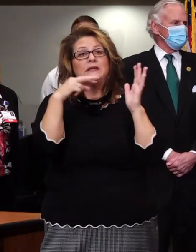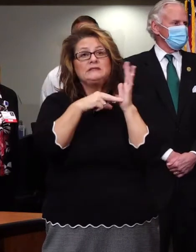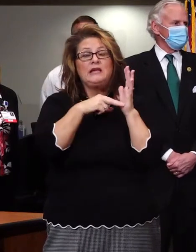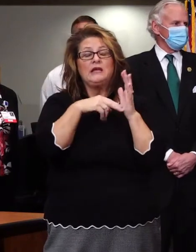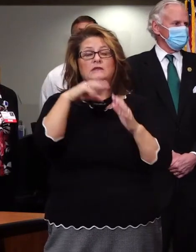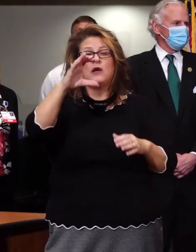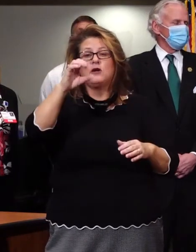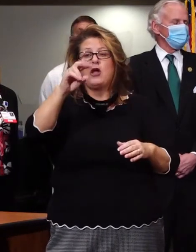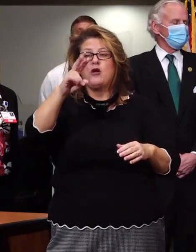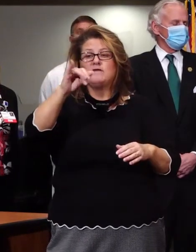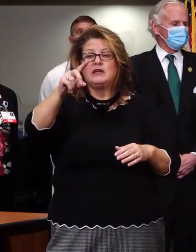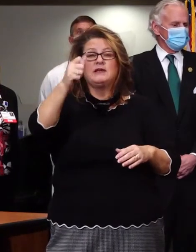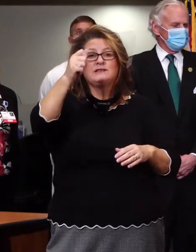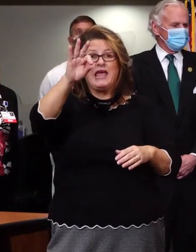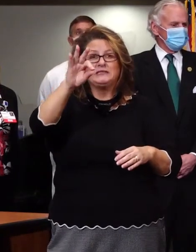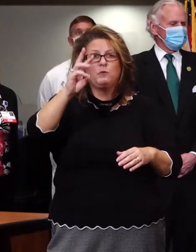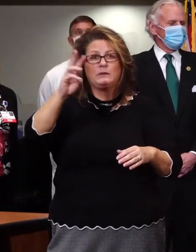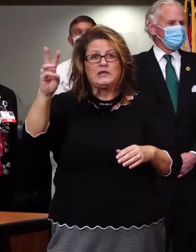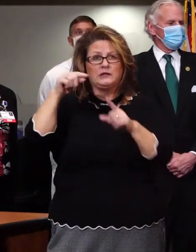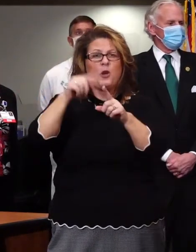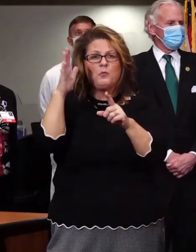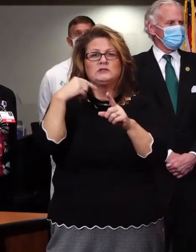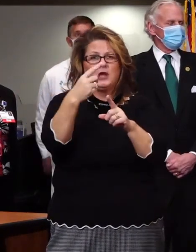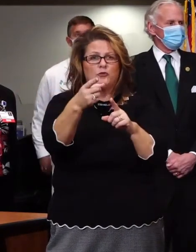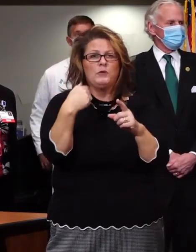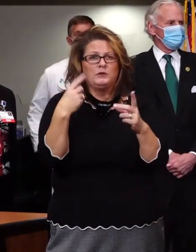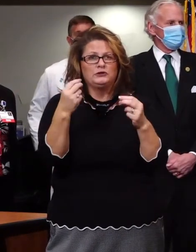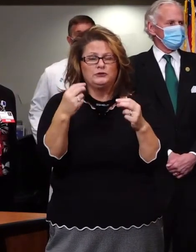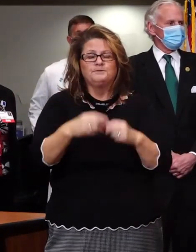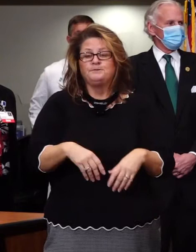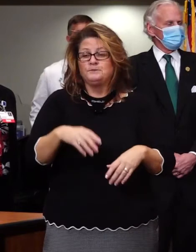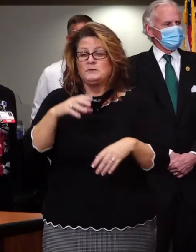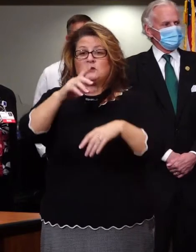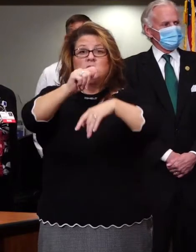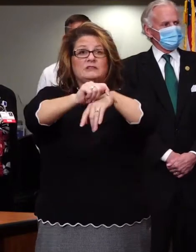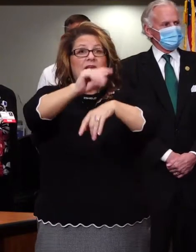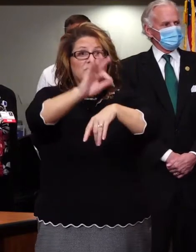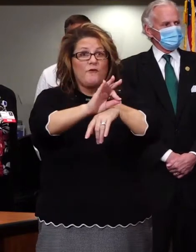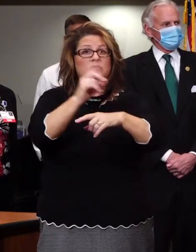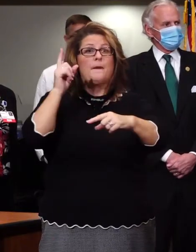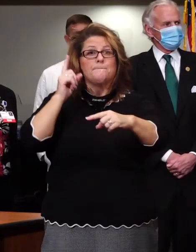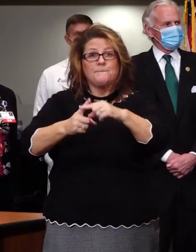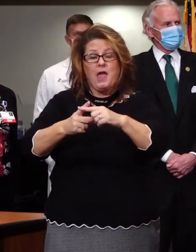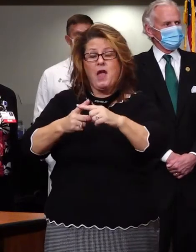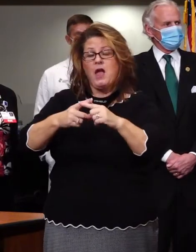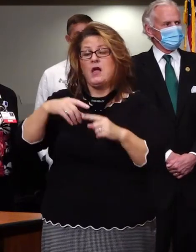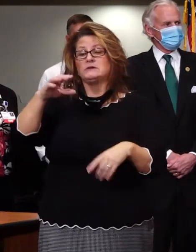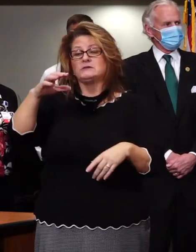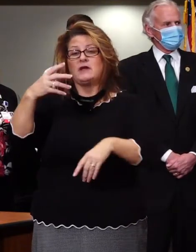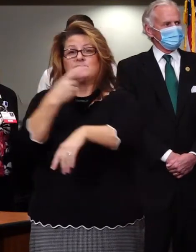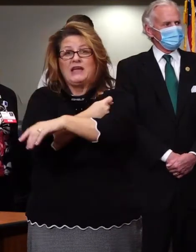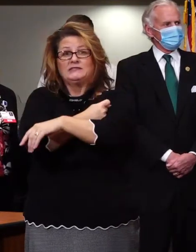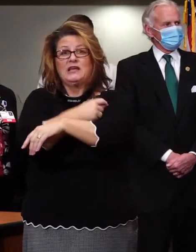COVID-19 website. In addition to the task force, DHEC has established an external vaccine advisory committee, which is facilitated